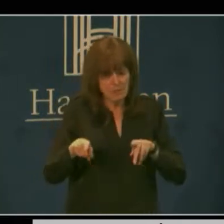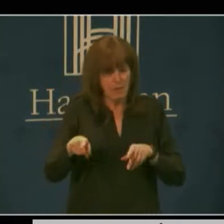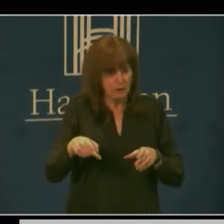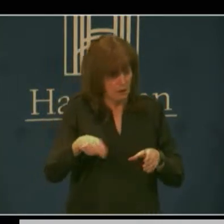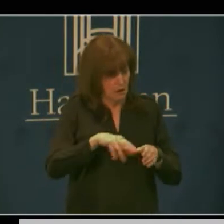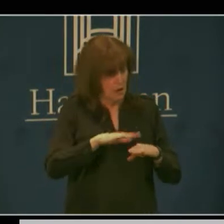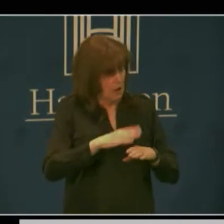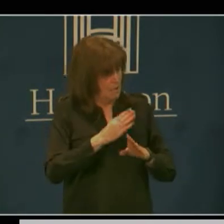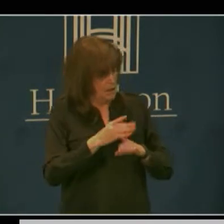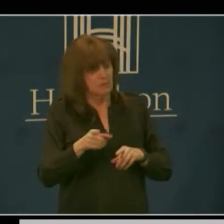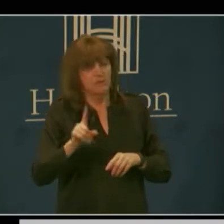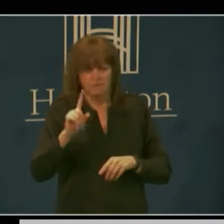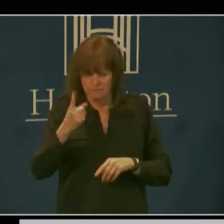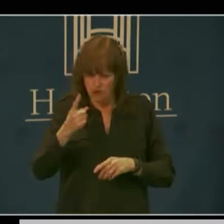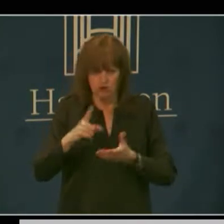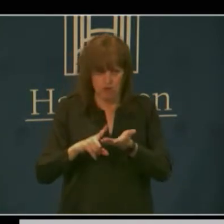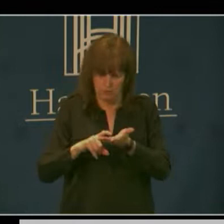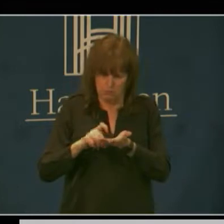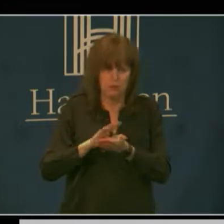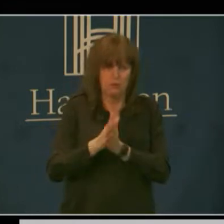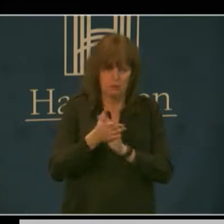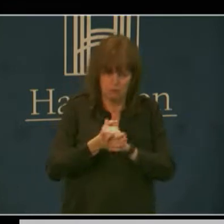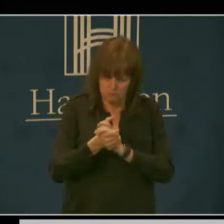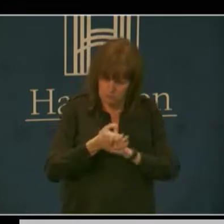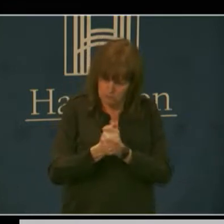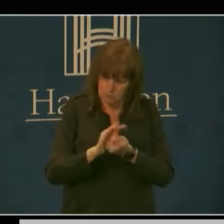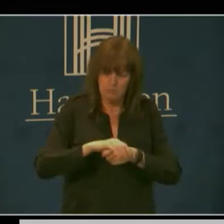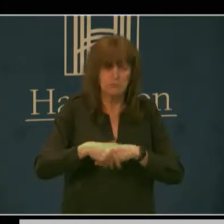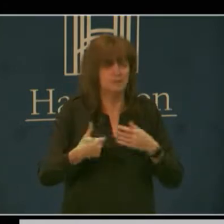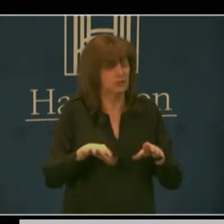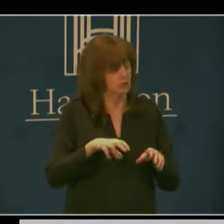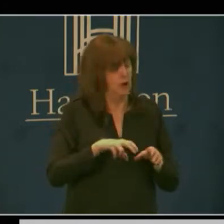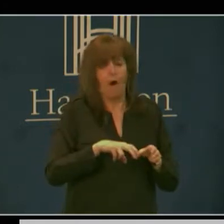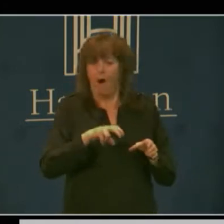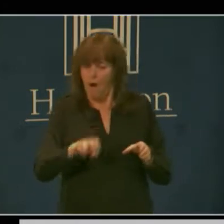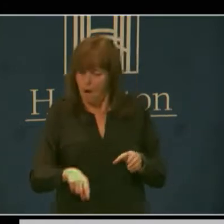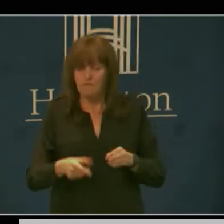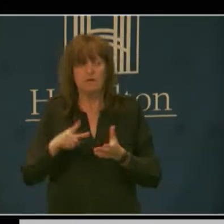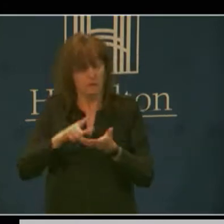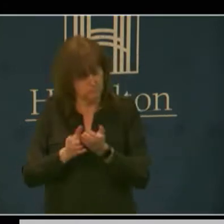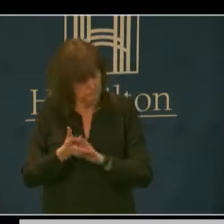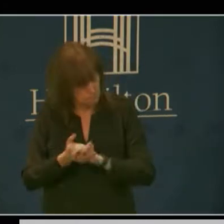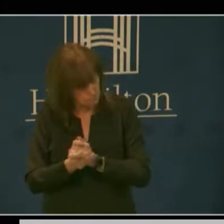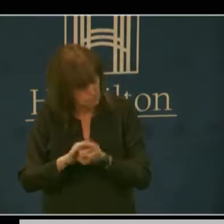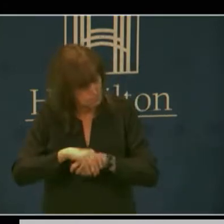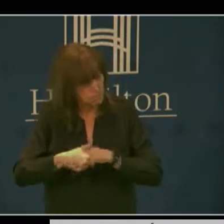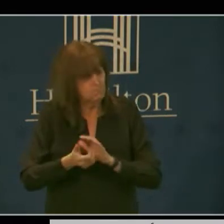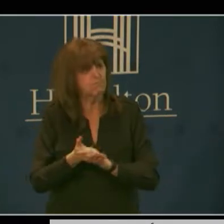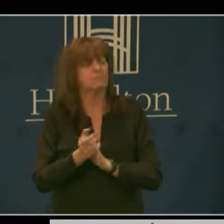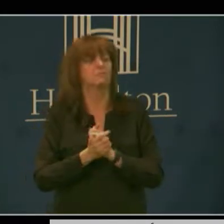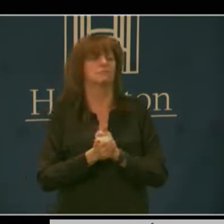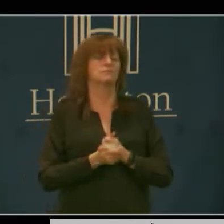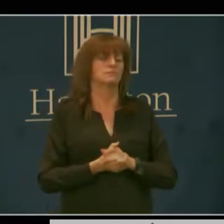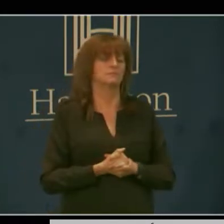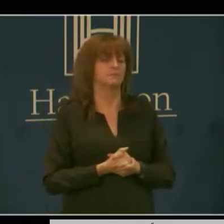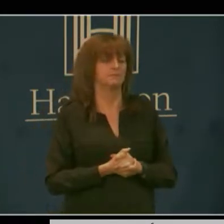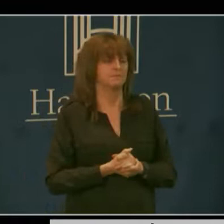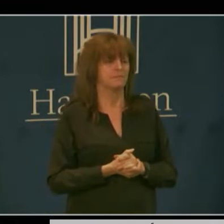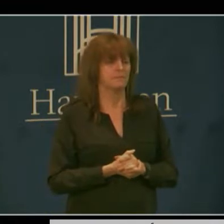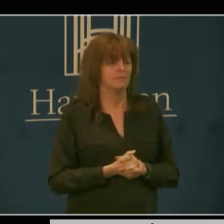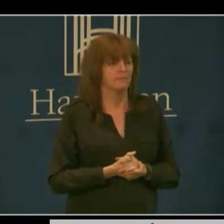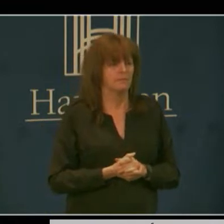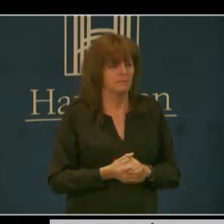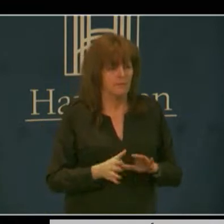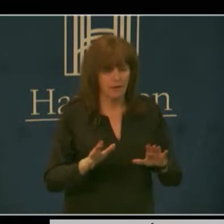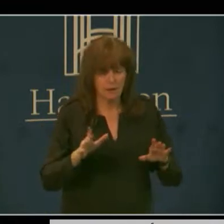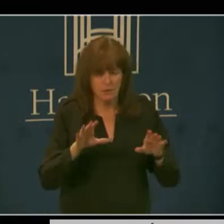buses. Just make sure you wash your hands before you wash your hands. If you get off our buses, make sure you're not touching your face